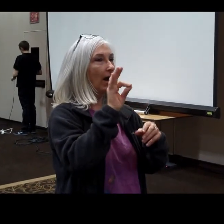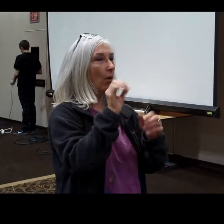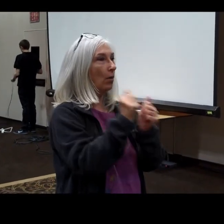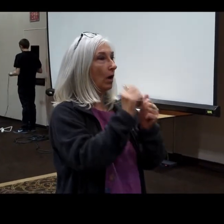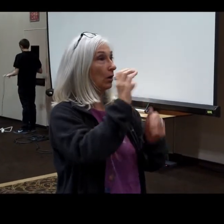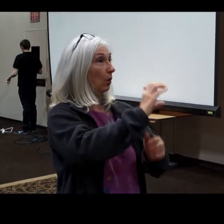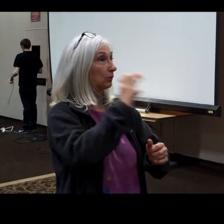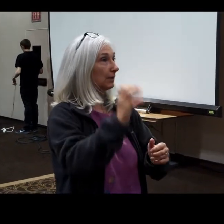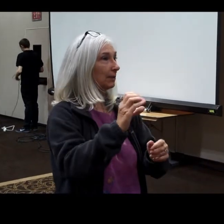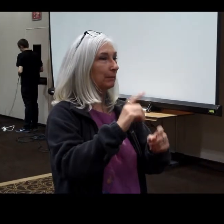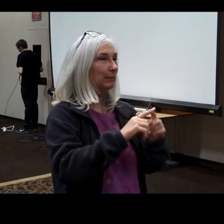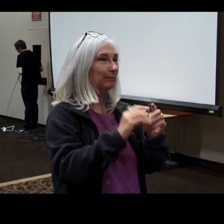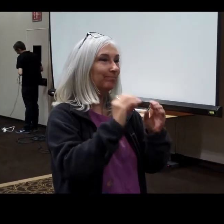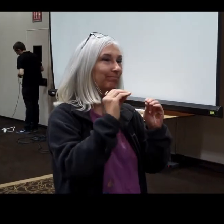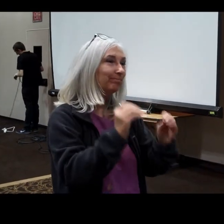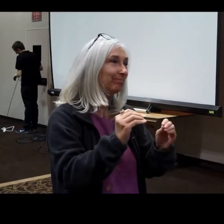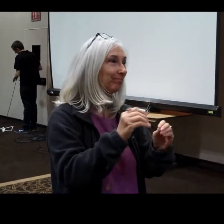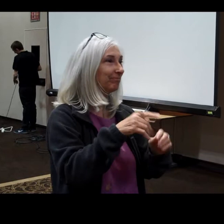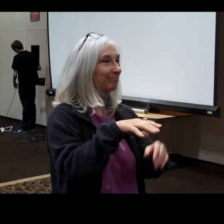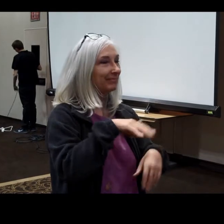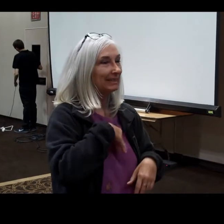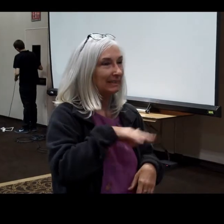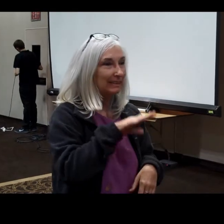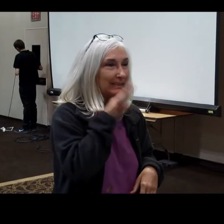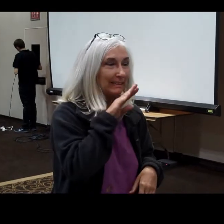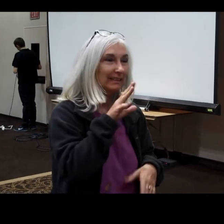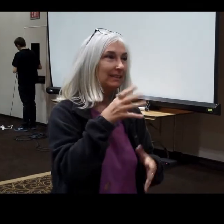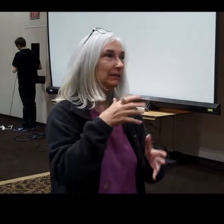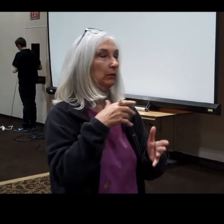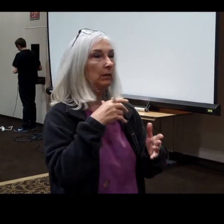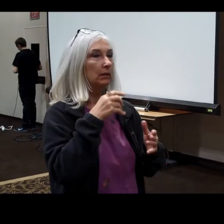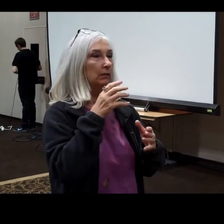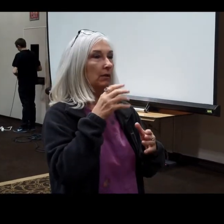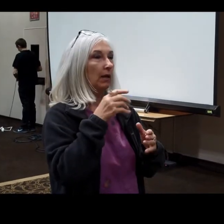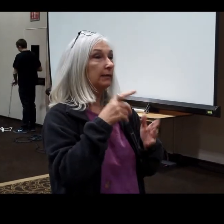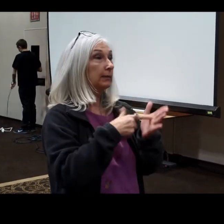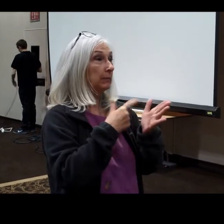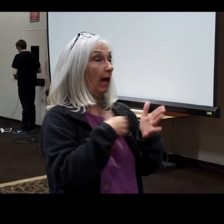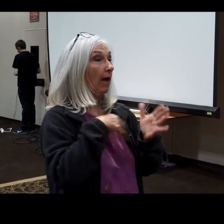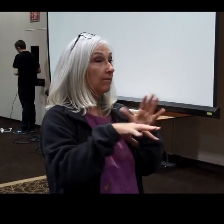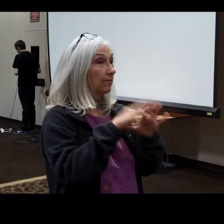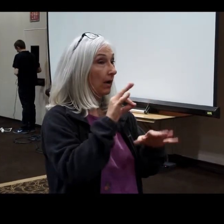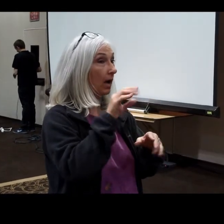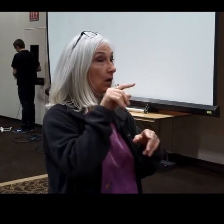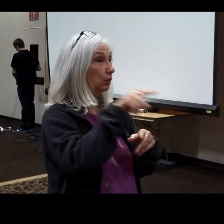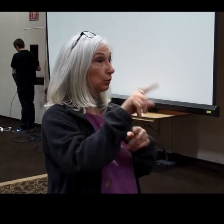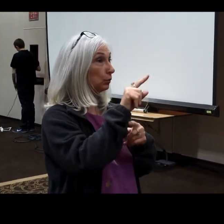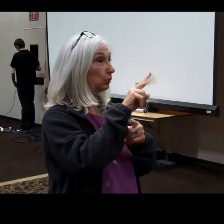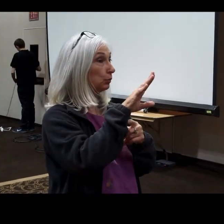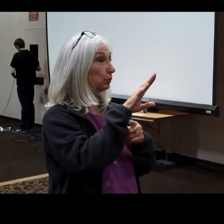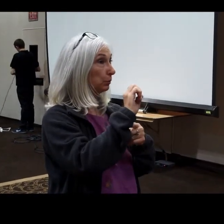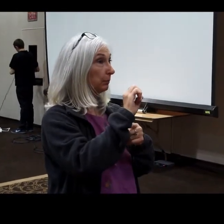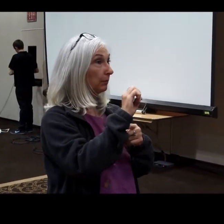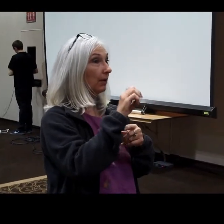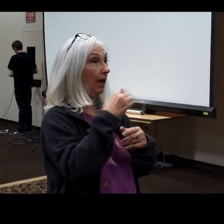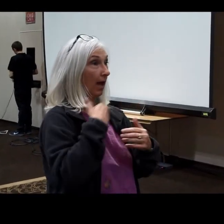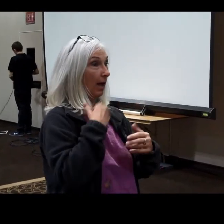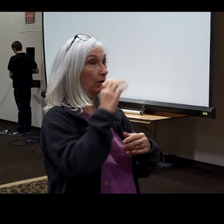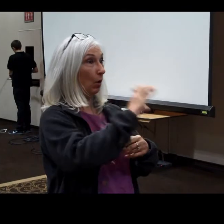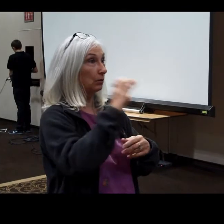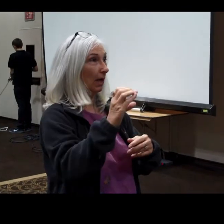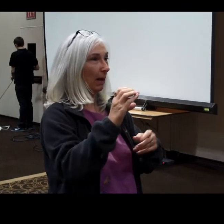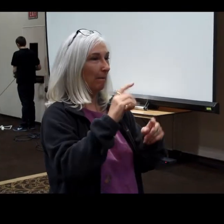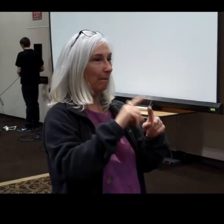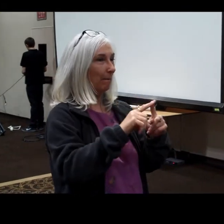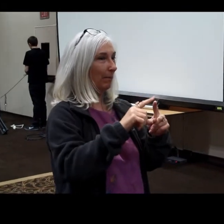videos that have captioning. We can't find any, and it is frustrating for the group. So sometimes